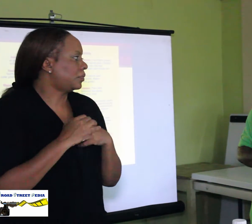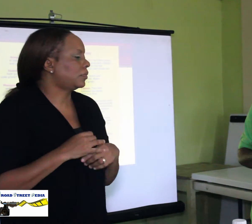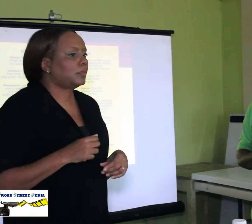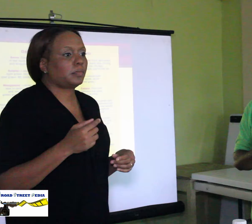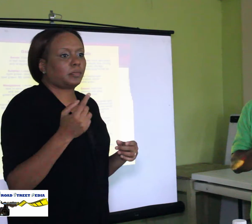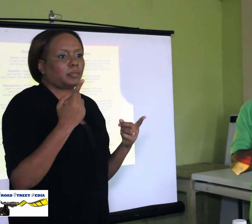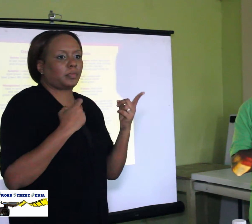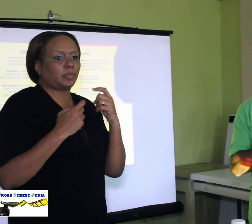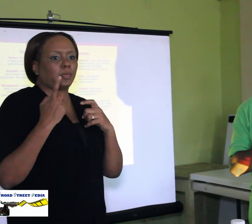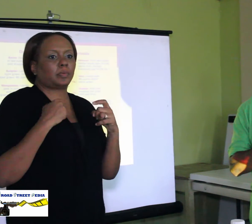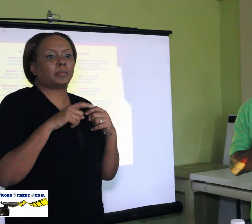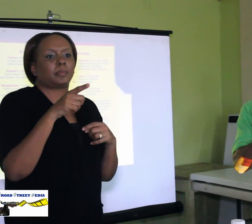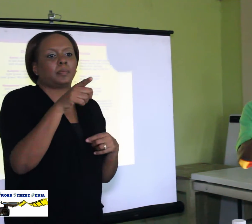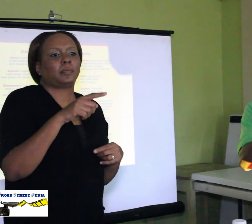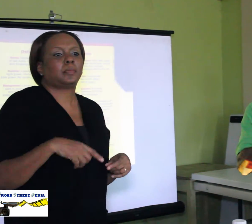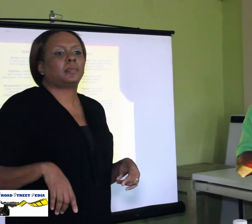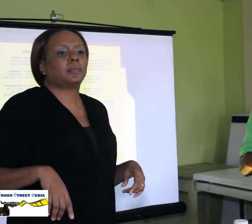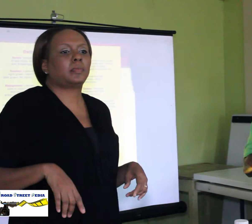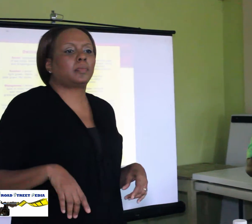More questions?